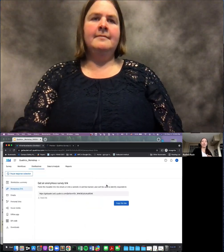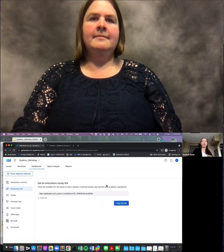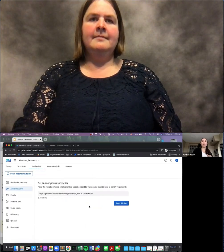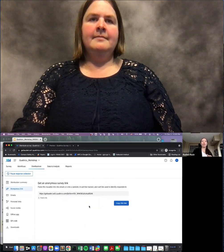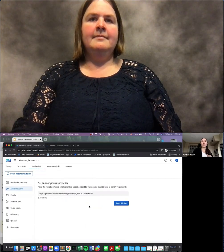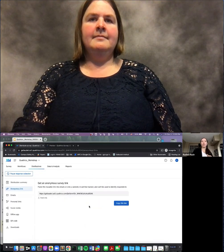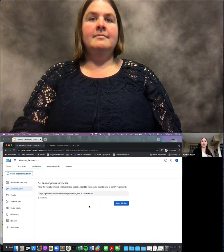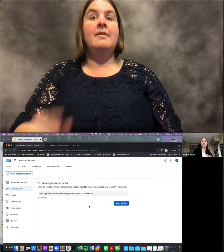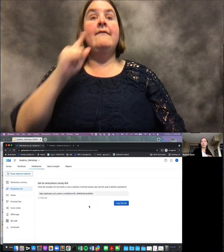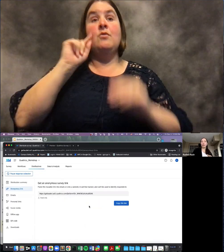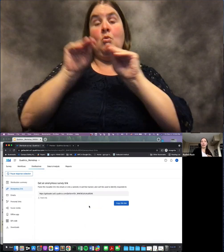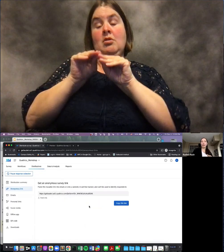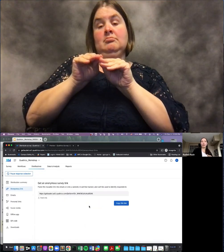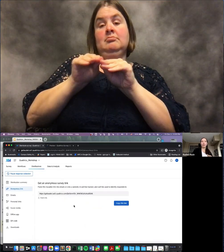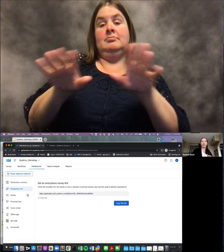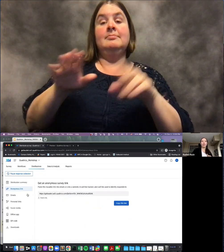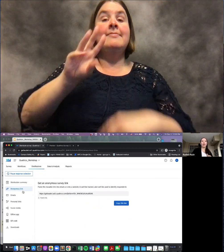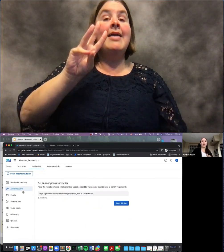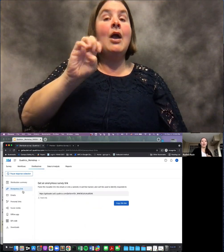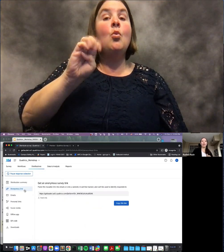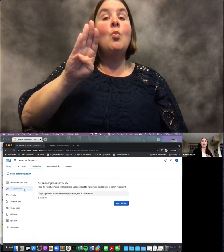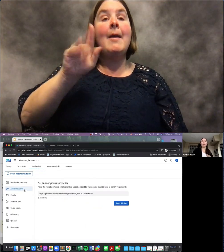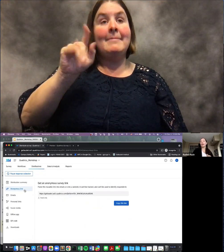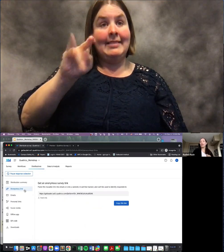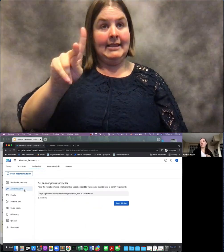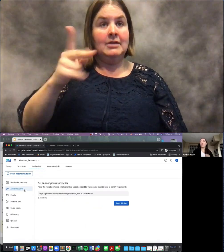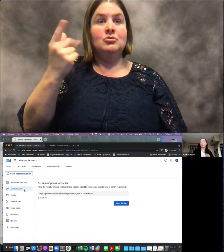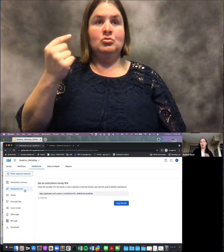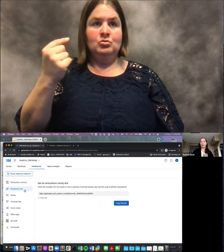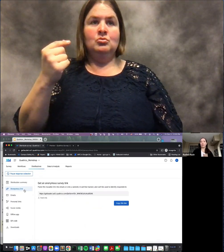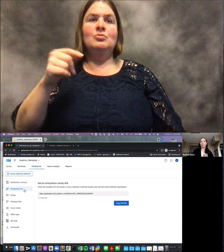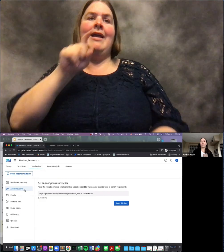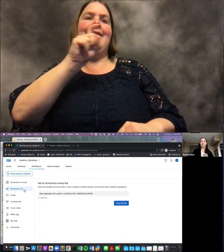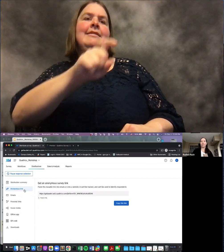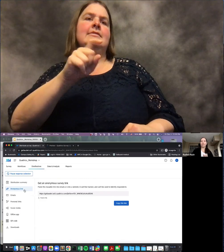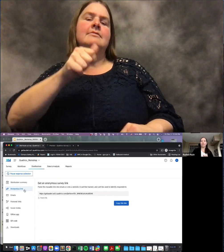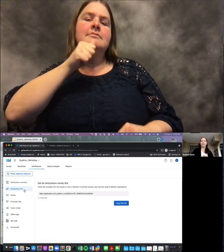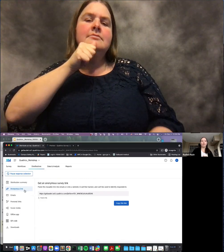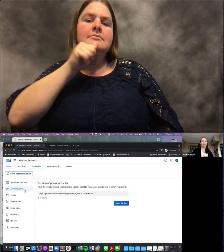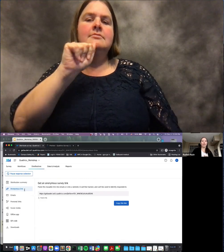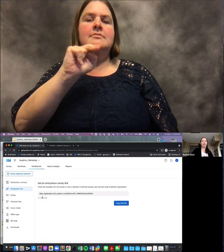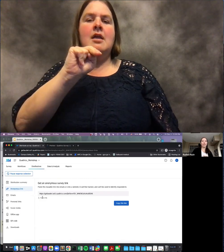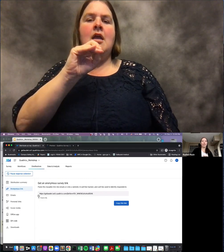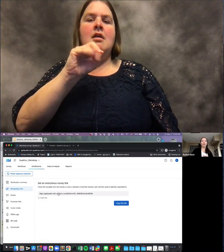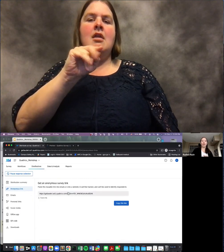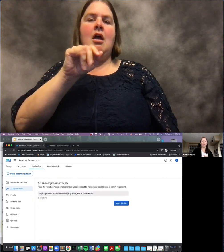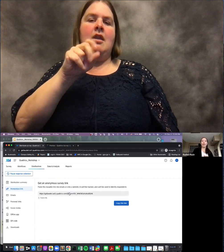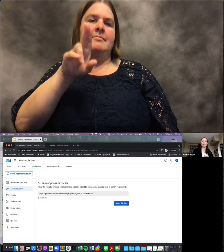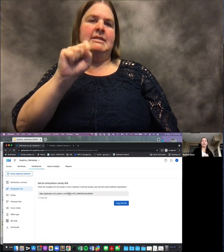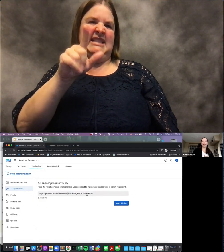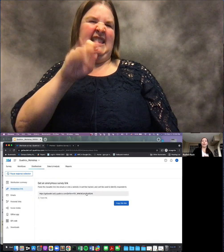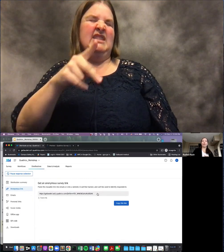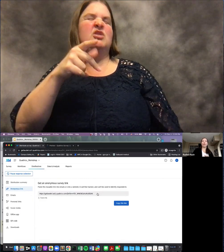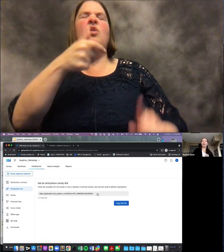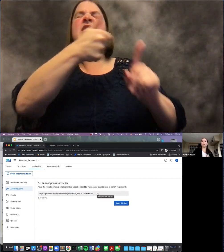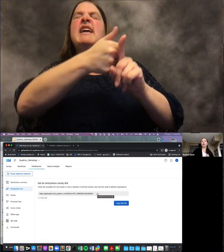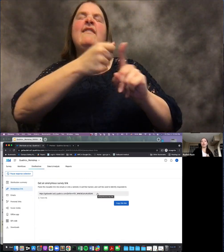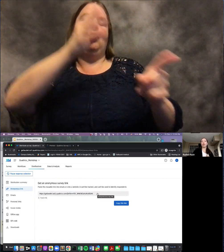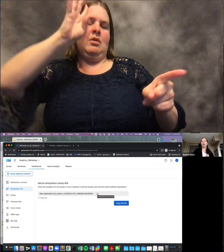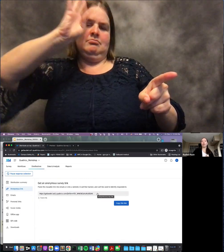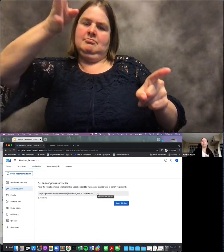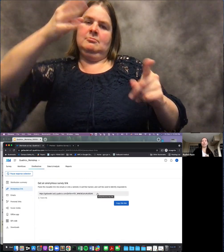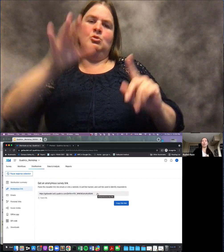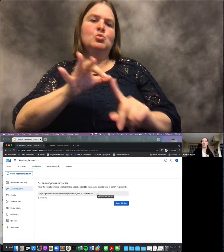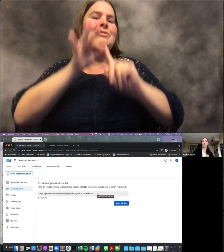In order to distribute the web link, I click anonymous link. And so it generates a unique